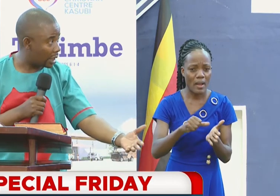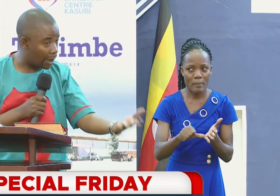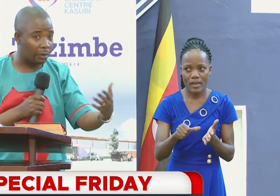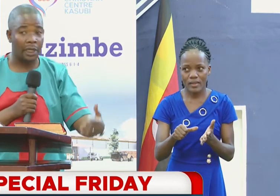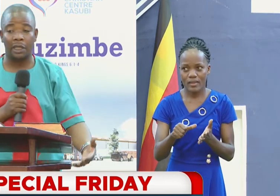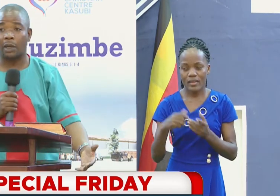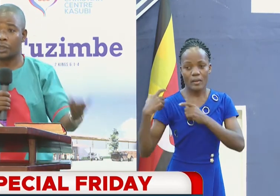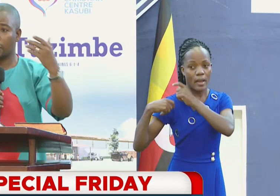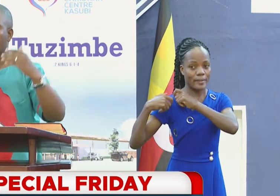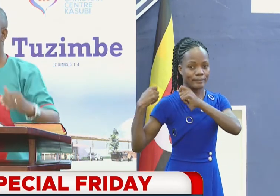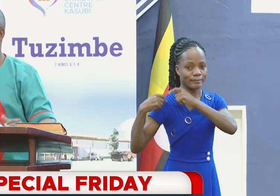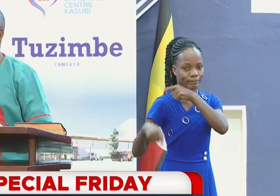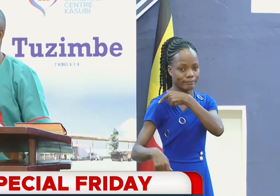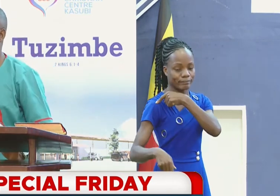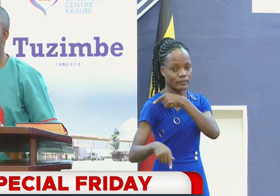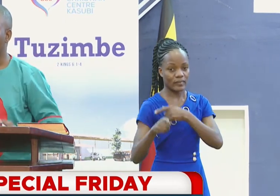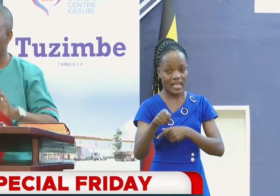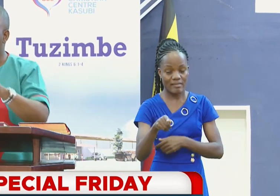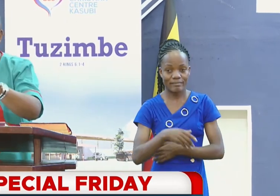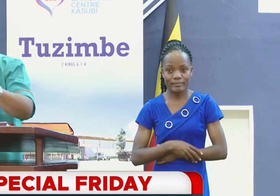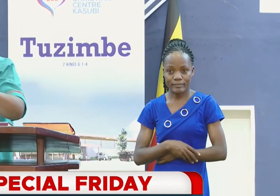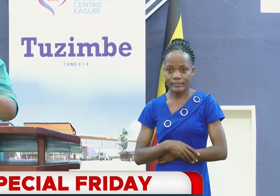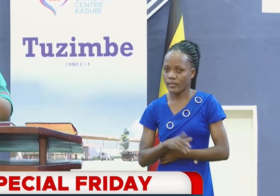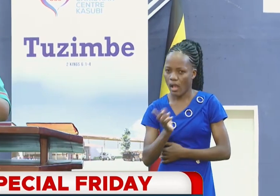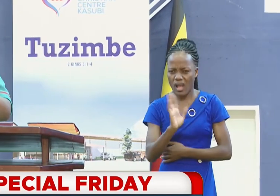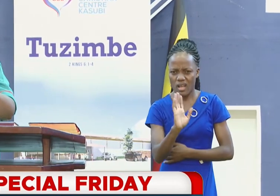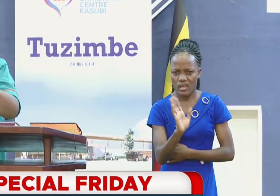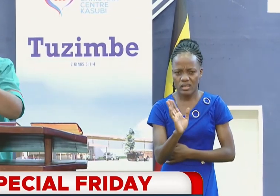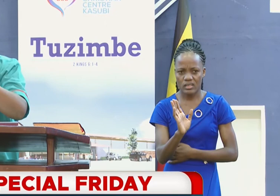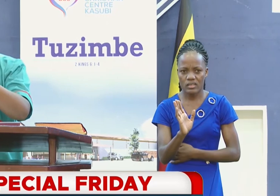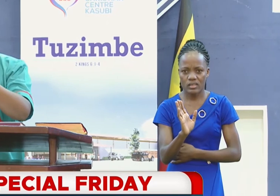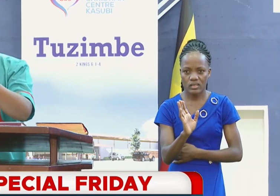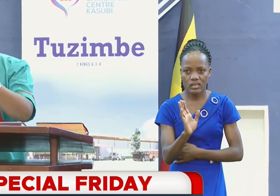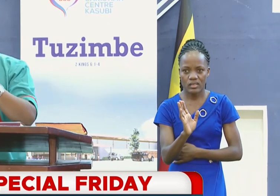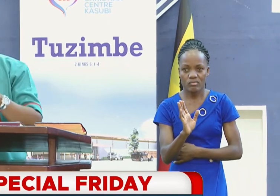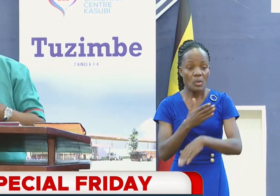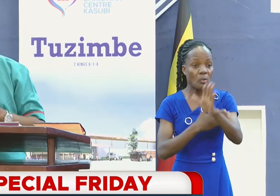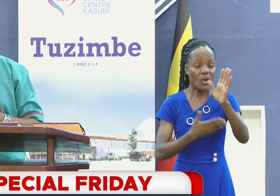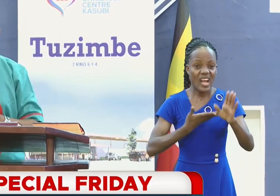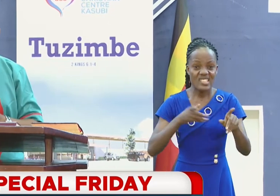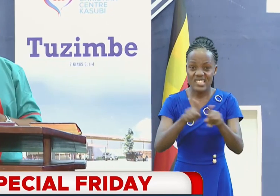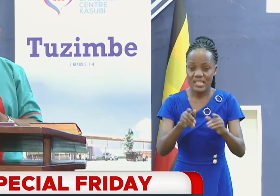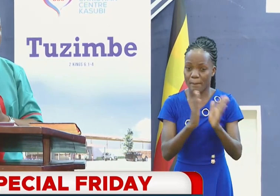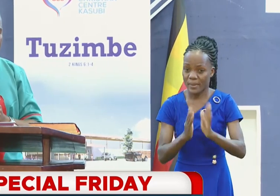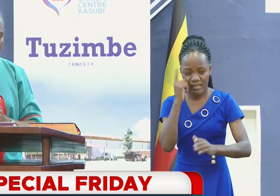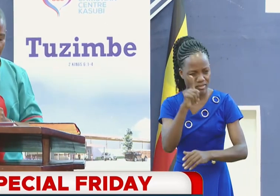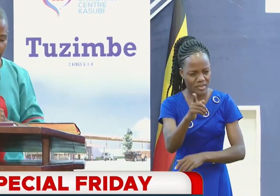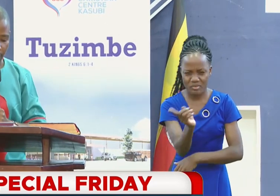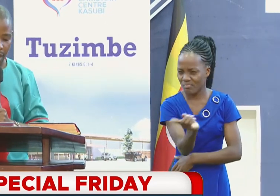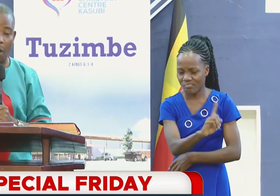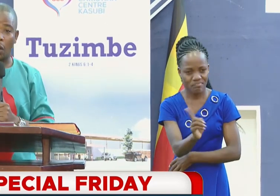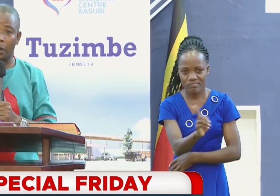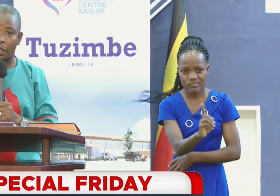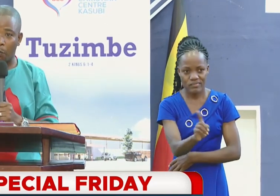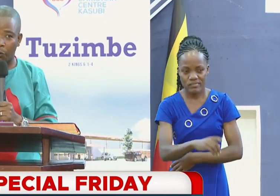a back cloth. Embalment. Ibakuzike. Nedda. No. Katonda siye plani jaina joli. That is not the plan of God unto